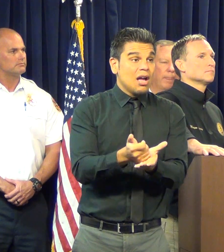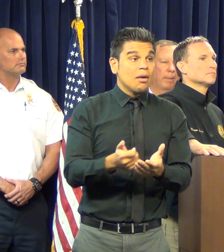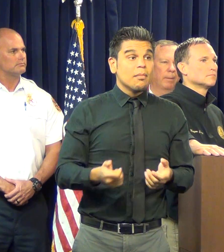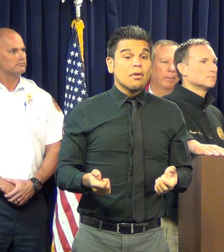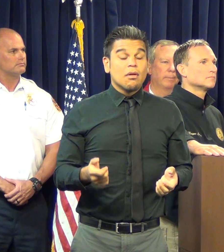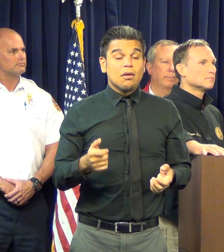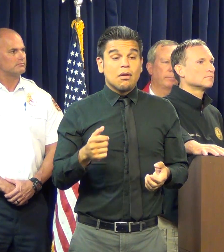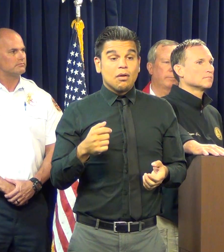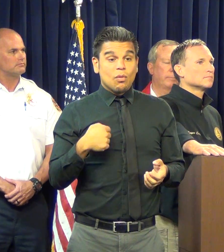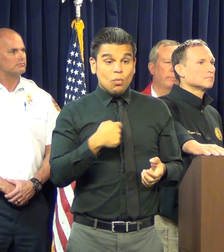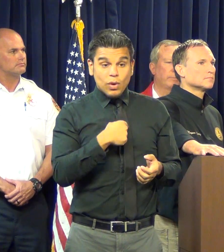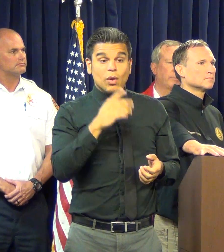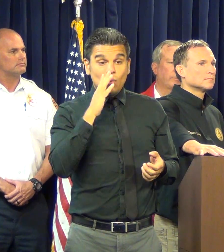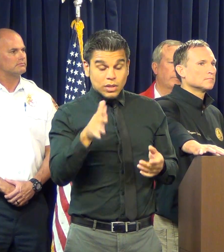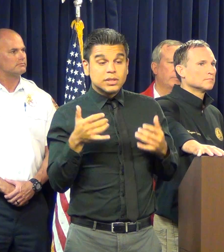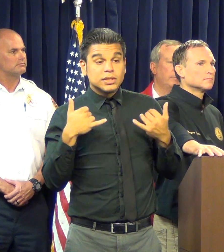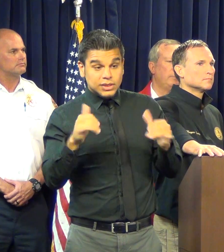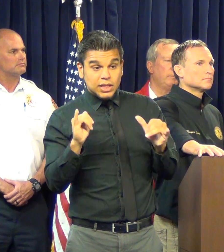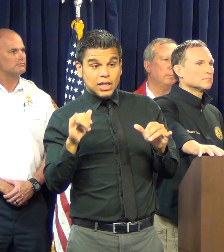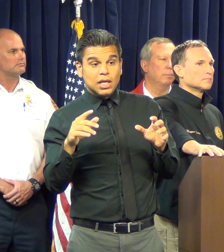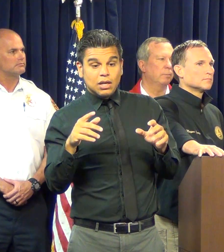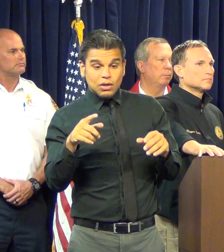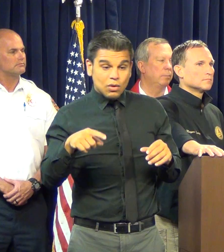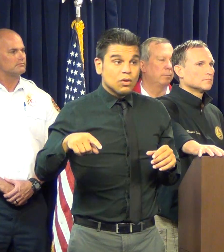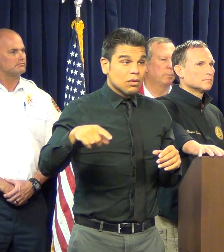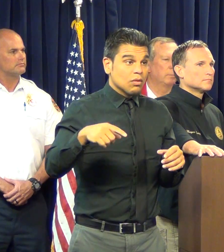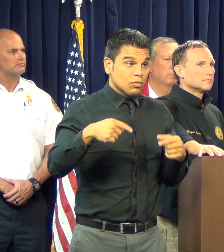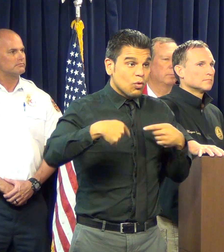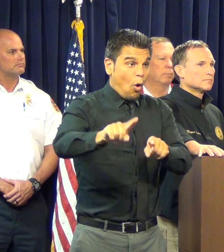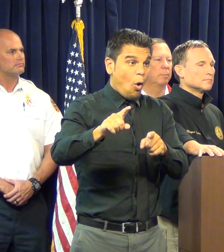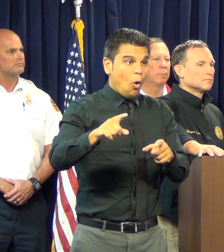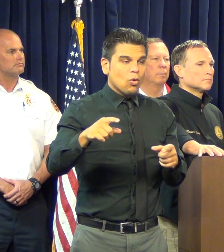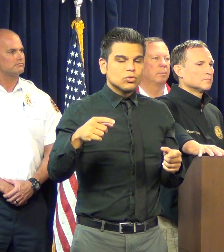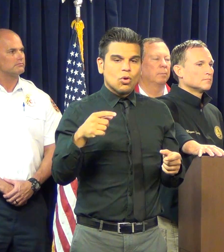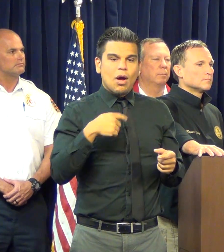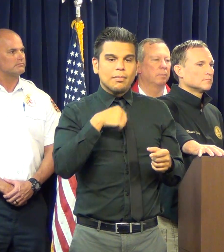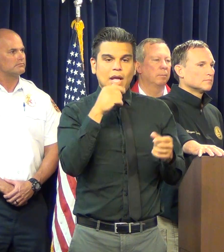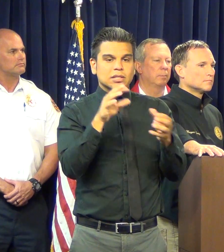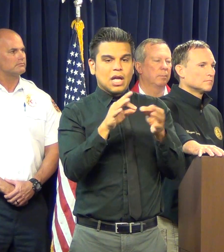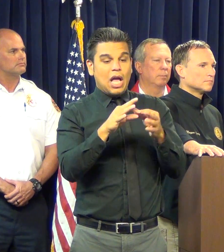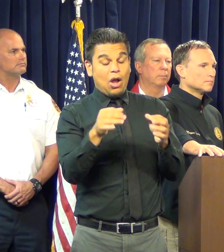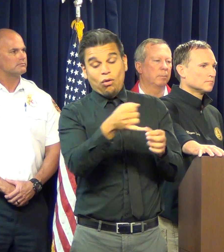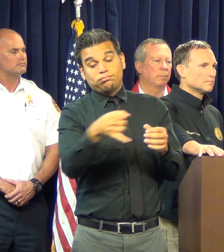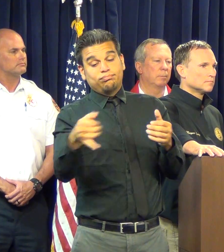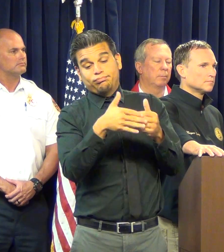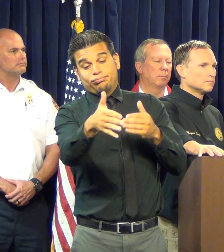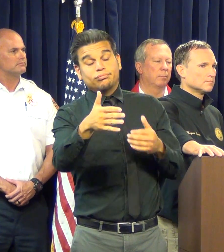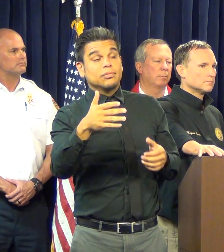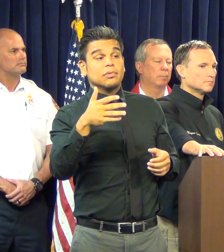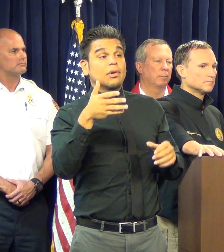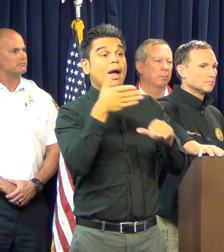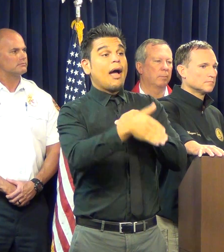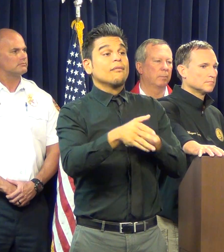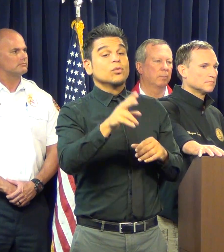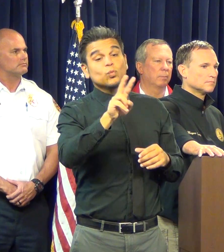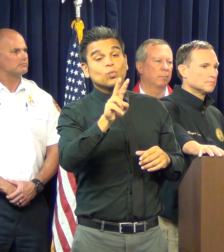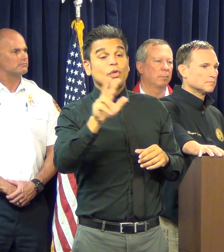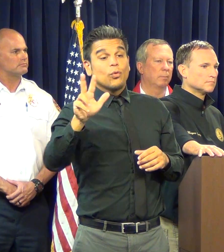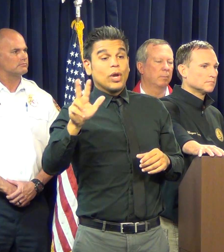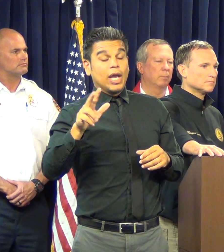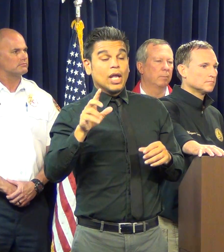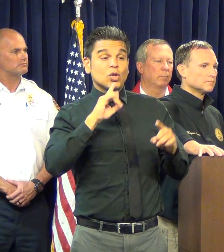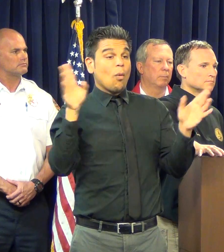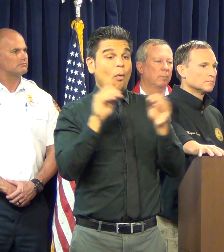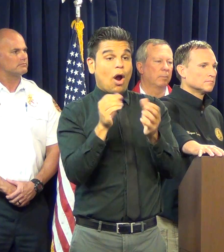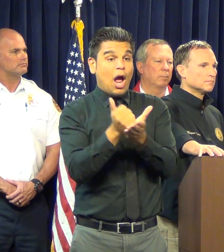keep in mind, we will still be out there. So there's not I don't have a red line drawn at 2 o'clock or 3 o'clock. We're watching the weather, we're watching